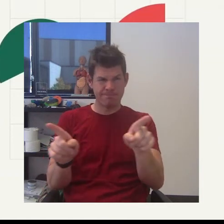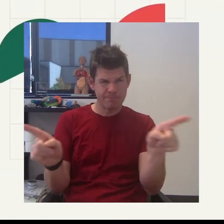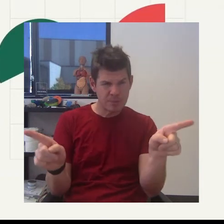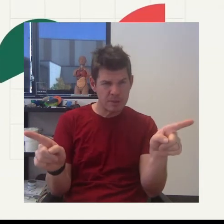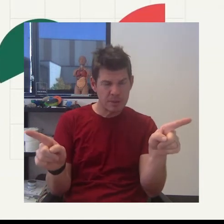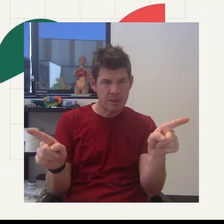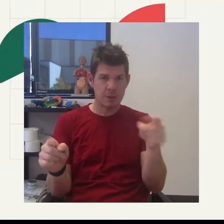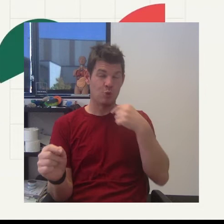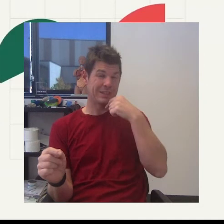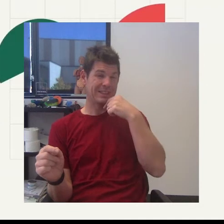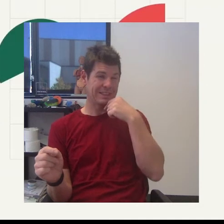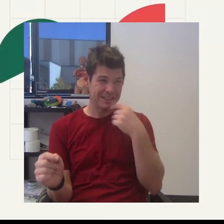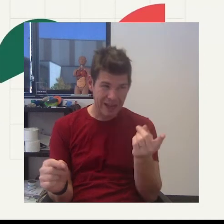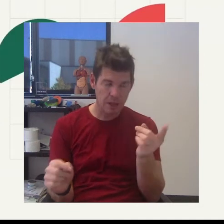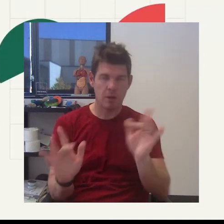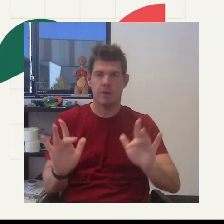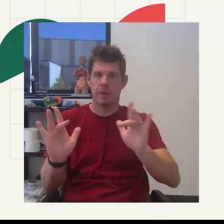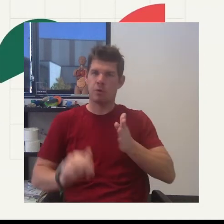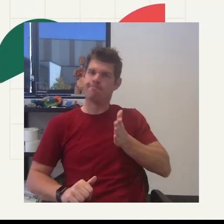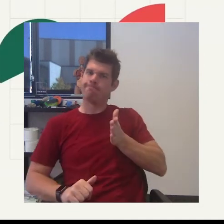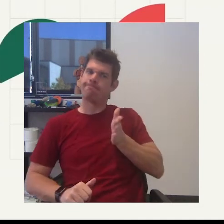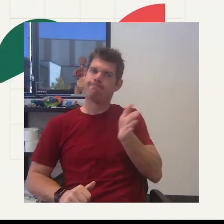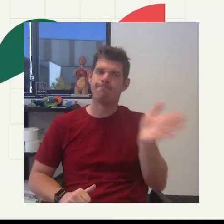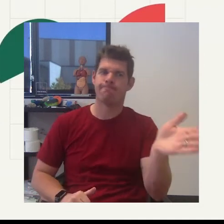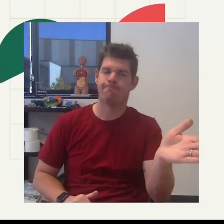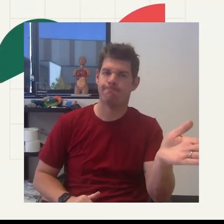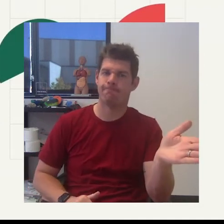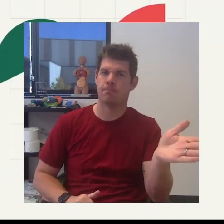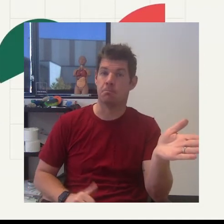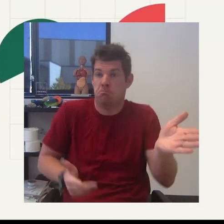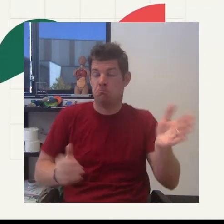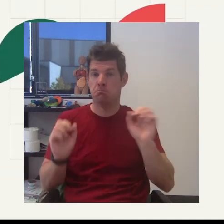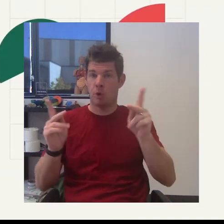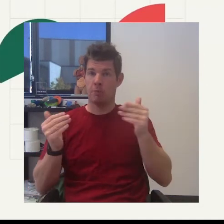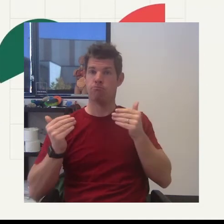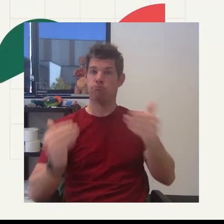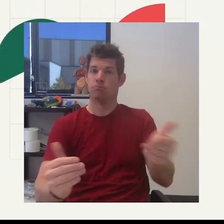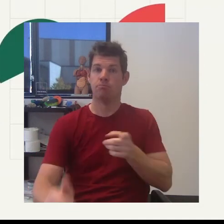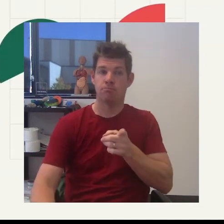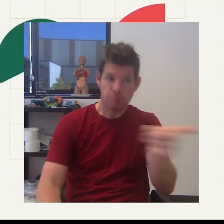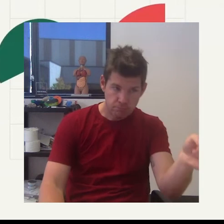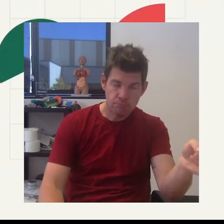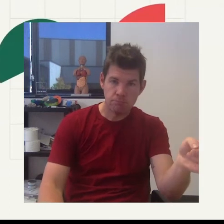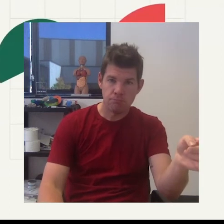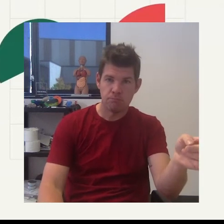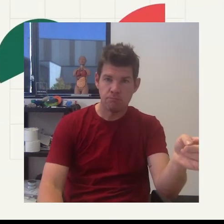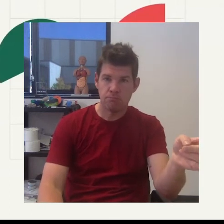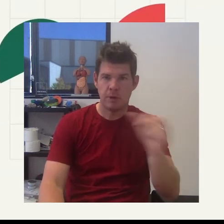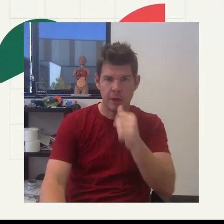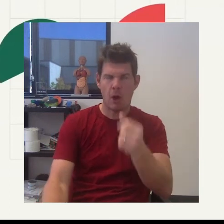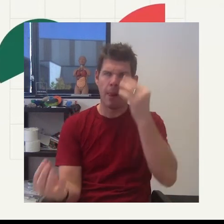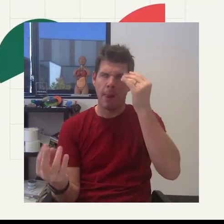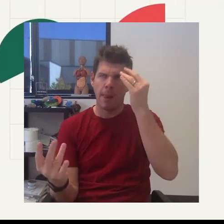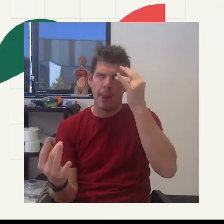way or another, okay? So it's just a decision-making way for the computer to understand. We're going to do that now. We're